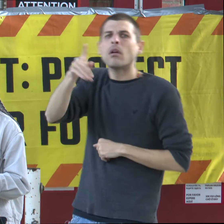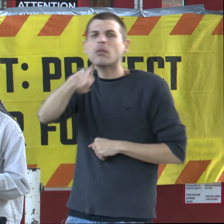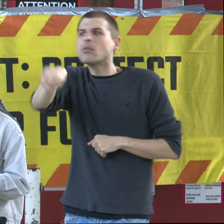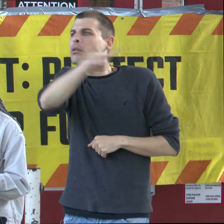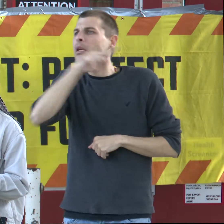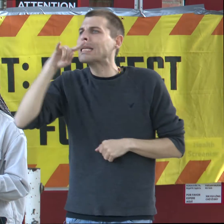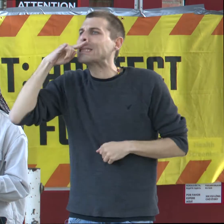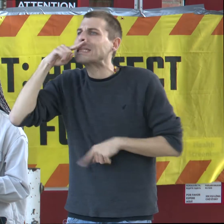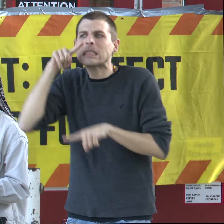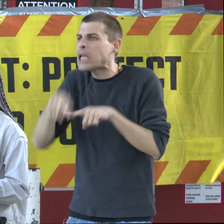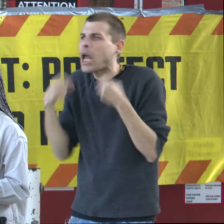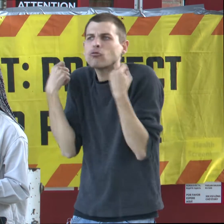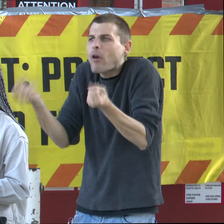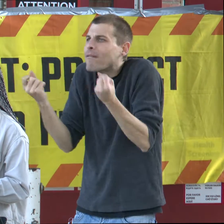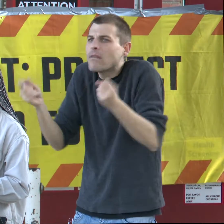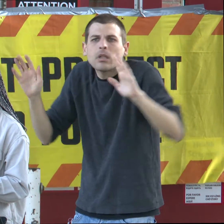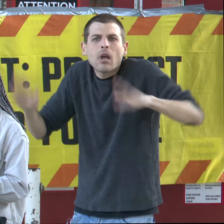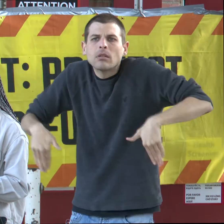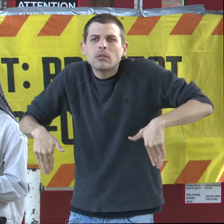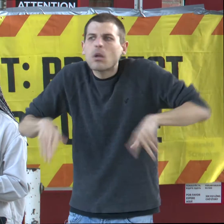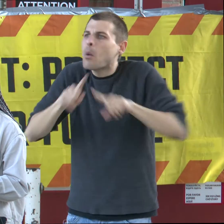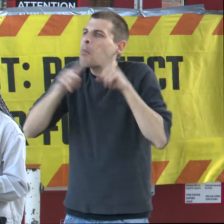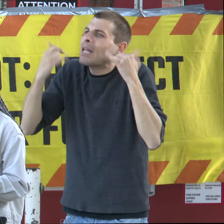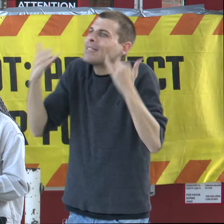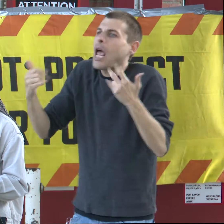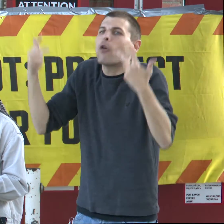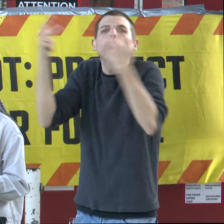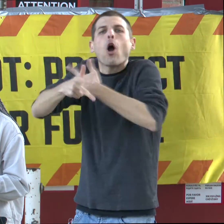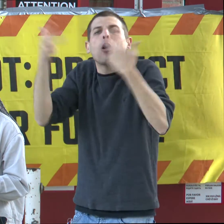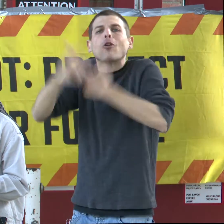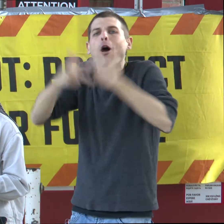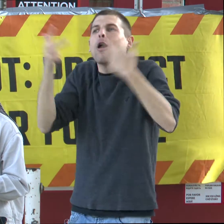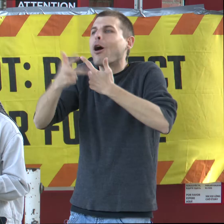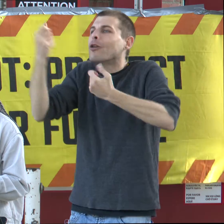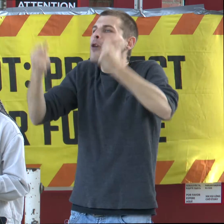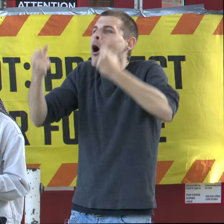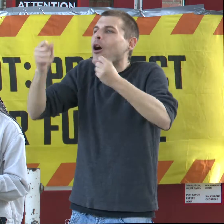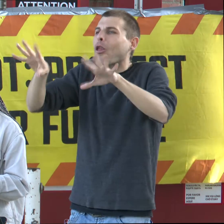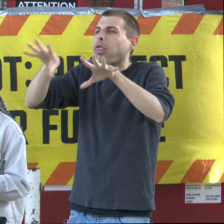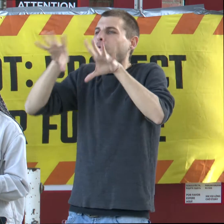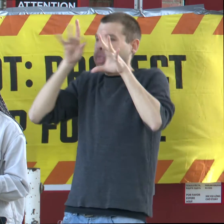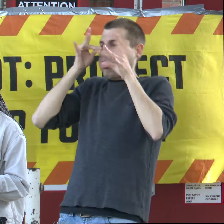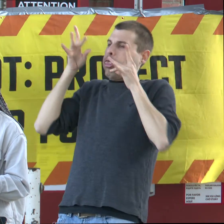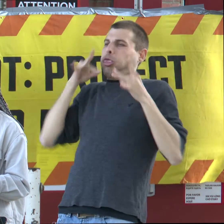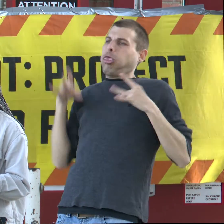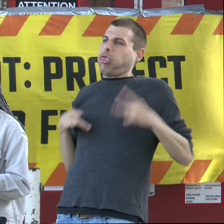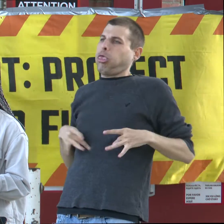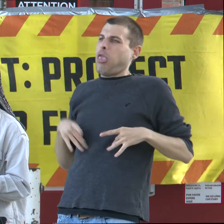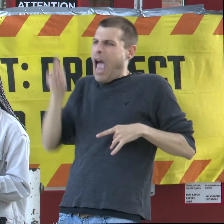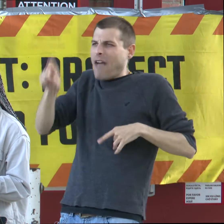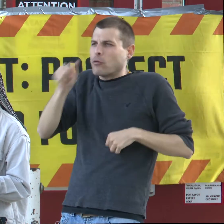are the ones who have to breathe the polluted air caused by all of those passing by just feet away from their classrooms.